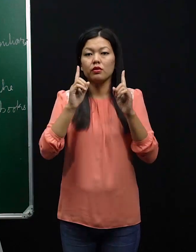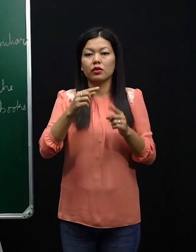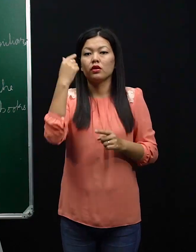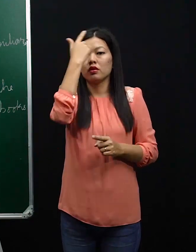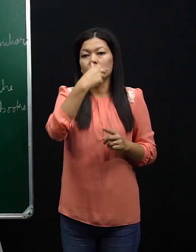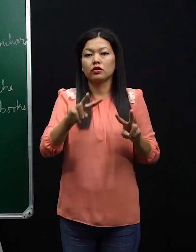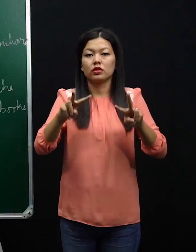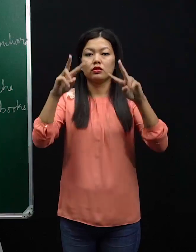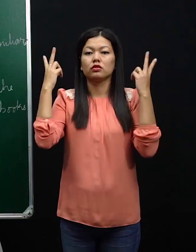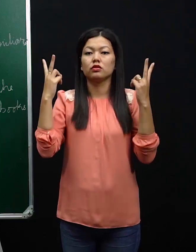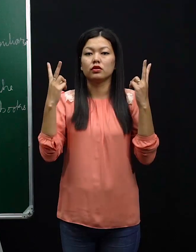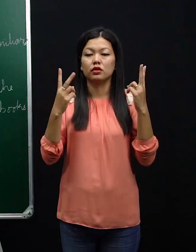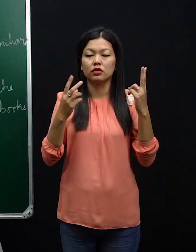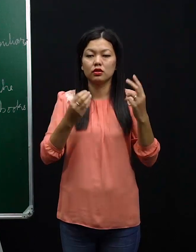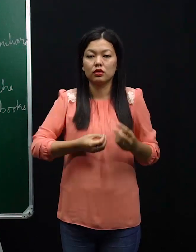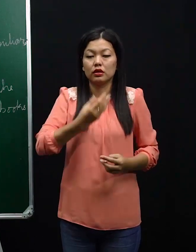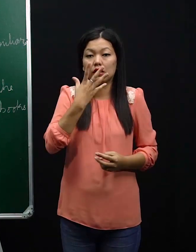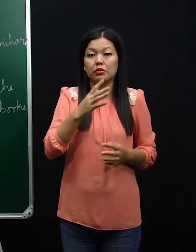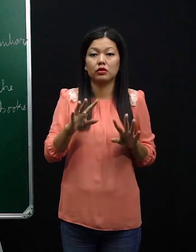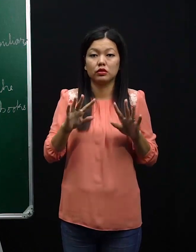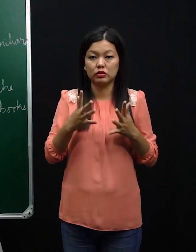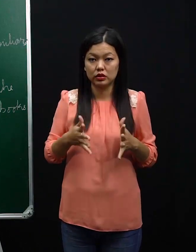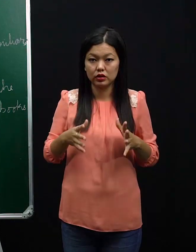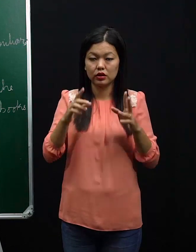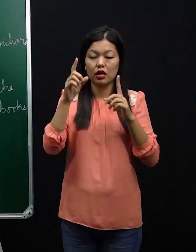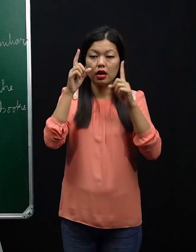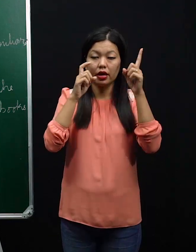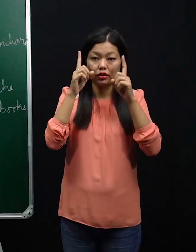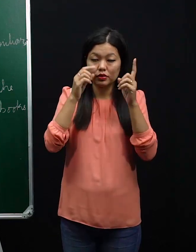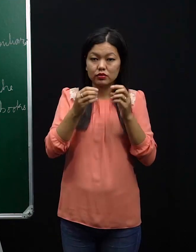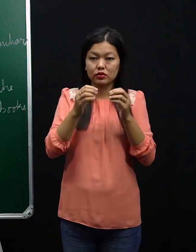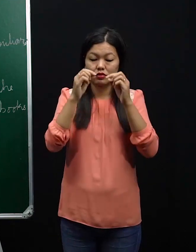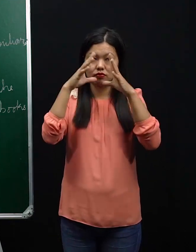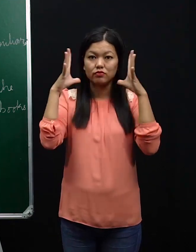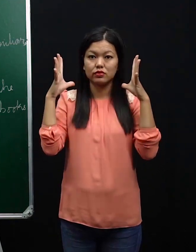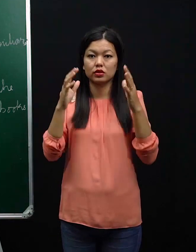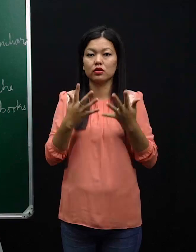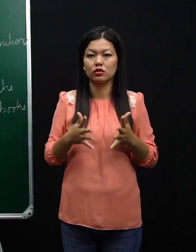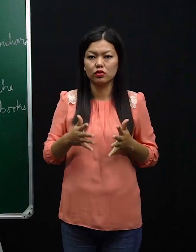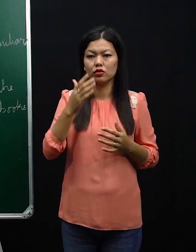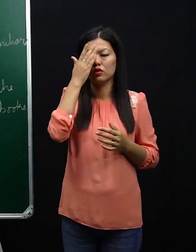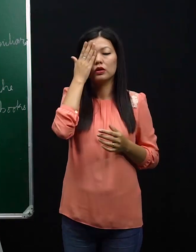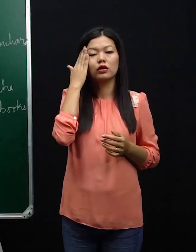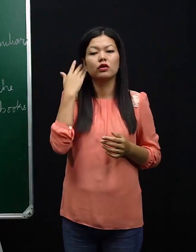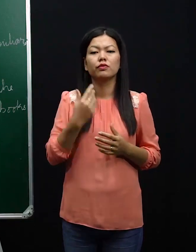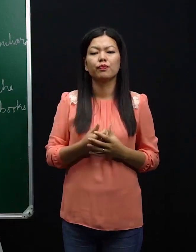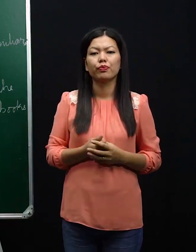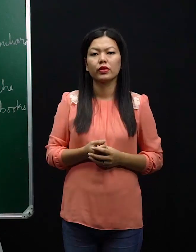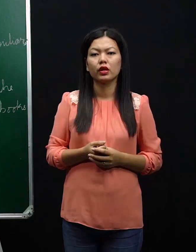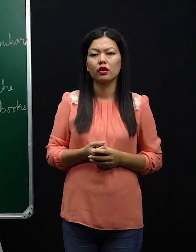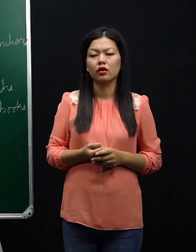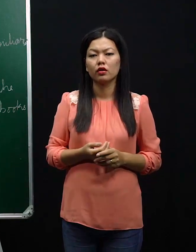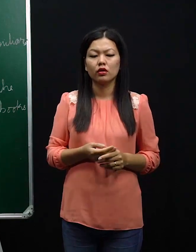the two faces. And this poet also said, "How can you expect such a great thing from me? I am just